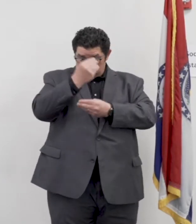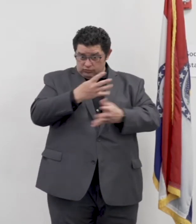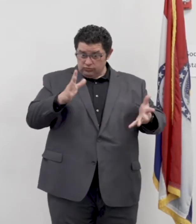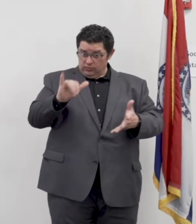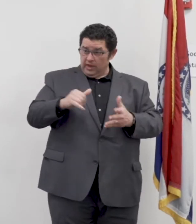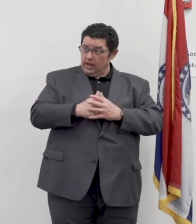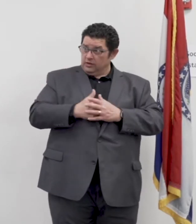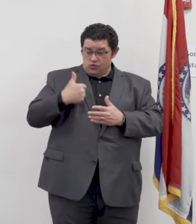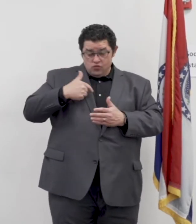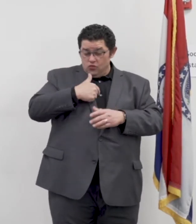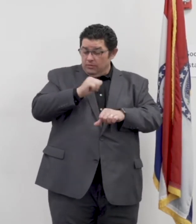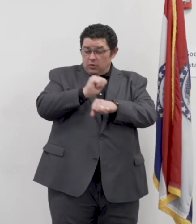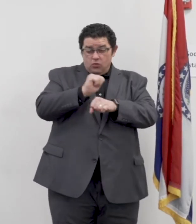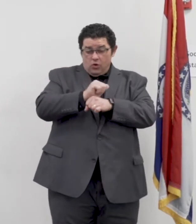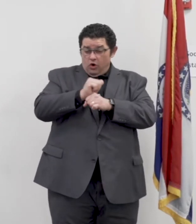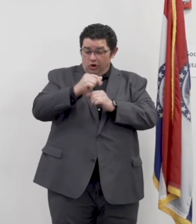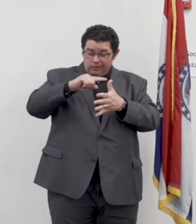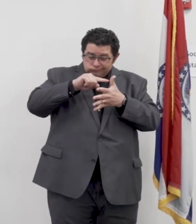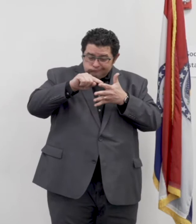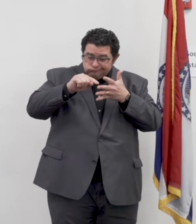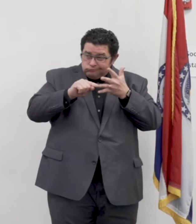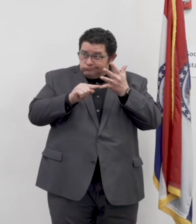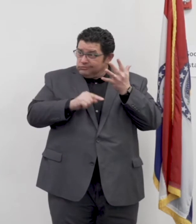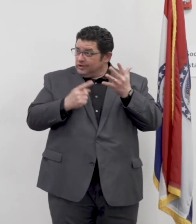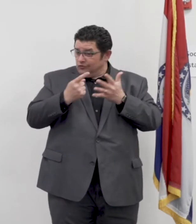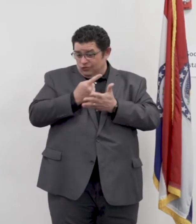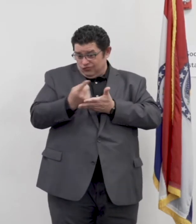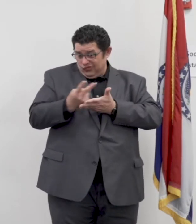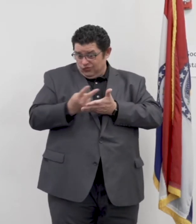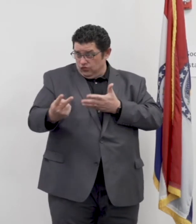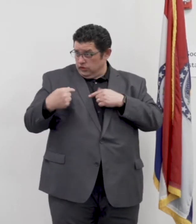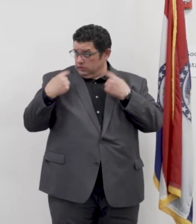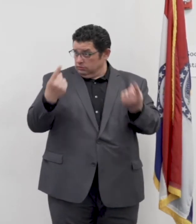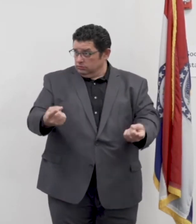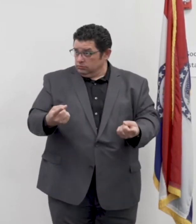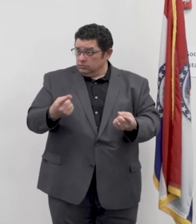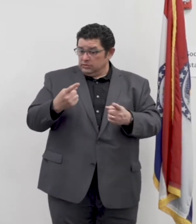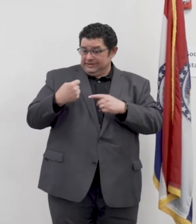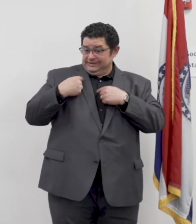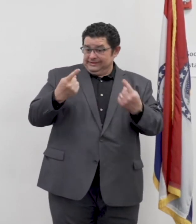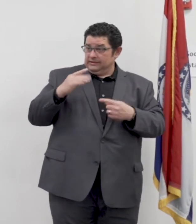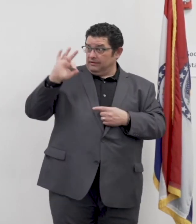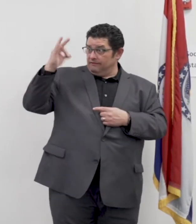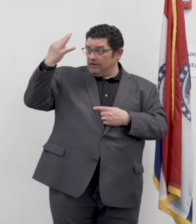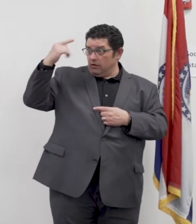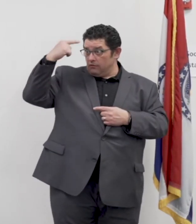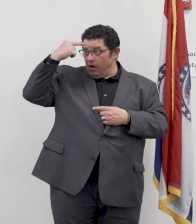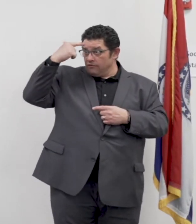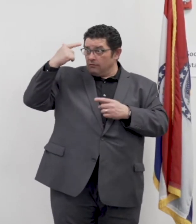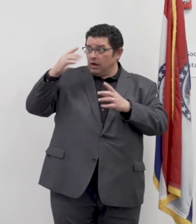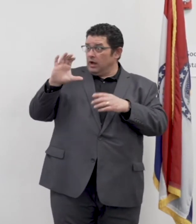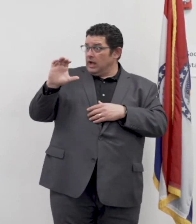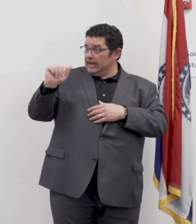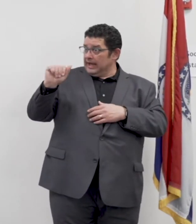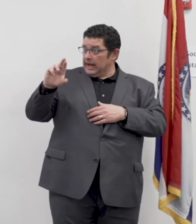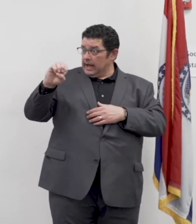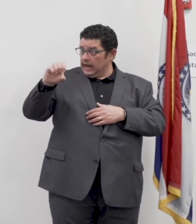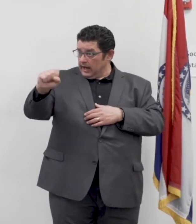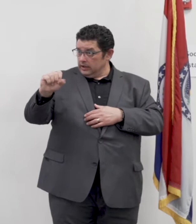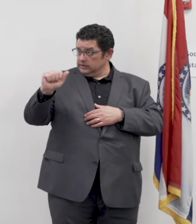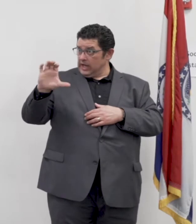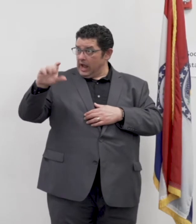details now for a couple of weeks. We've been talking about this for a couple of weeks since the Federal CARES Act was passed in Congress. I asked my